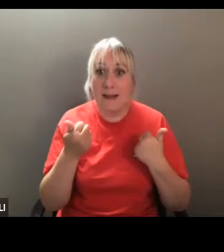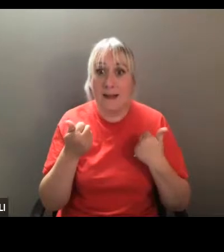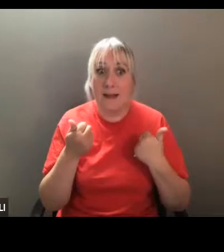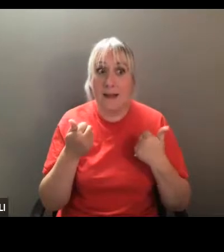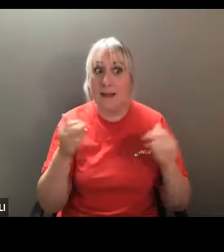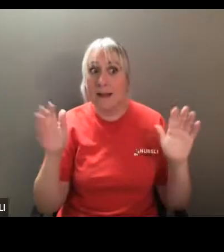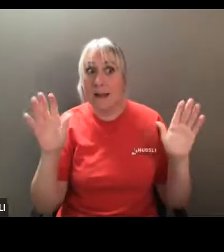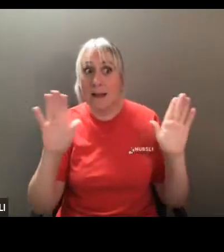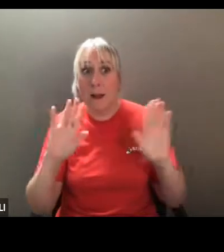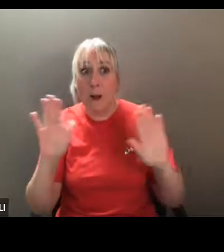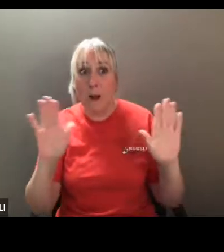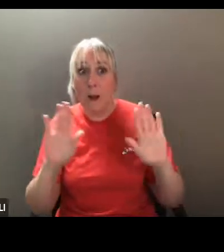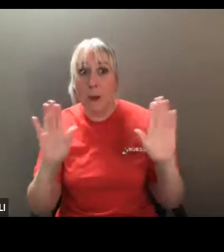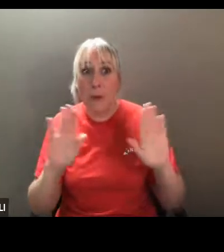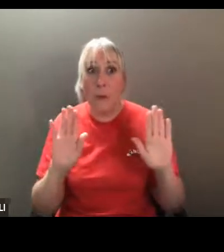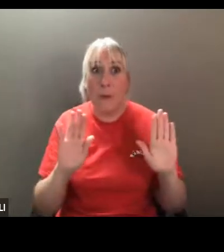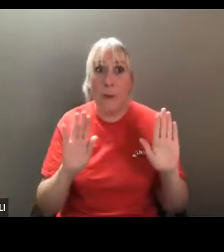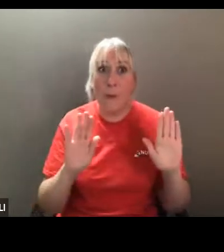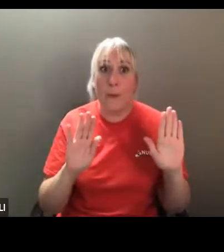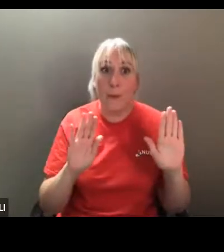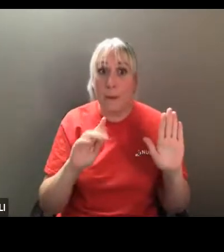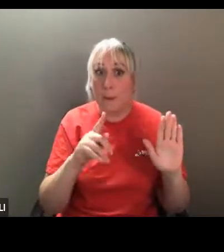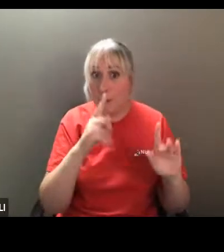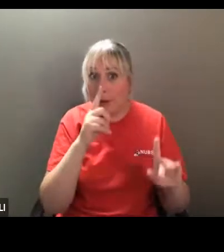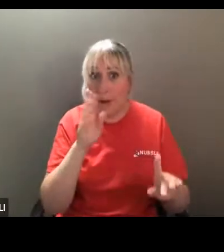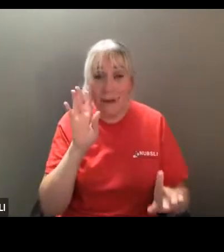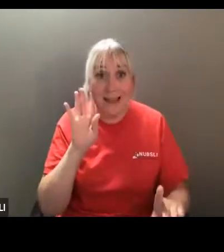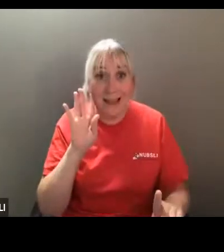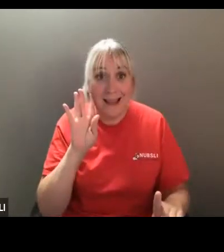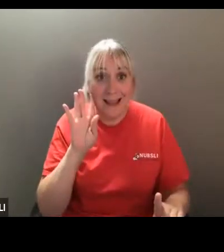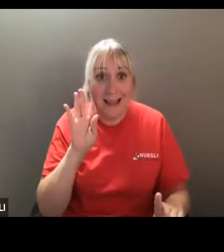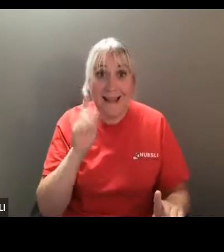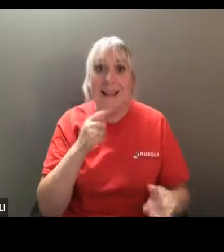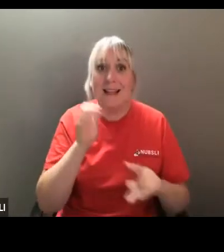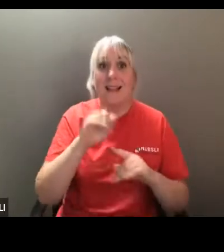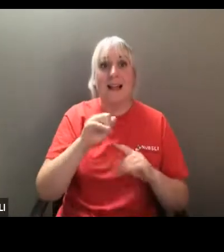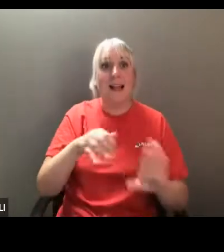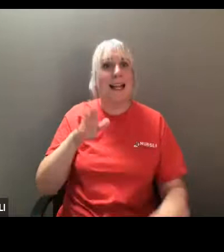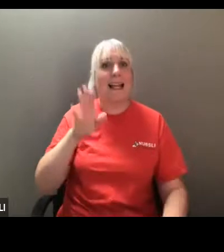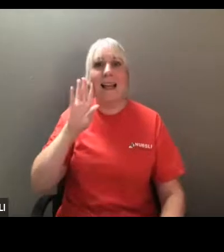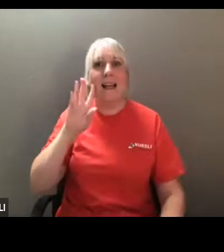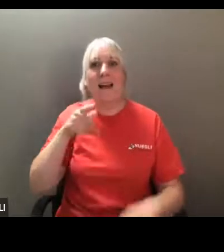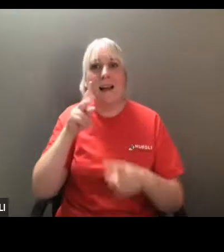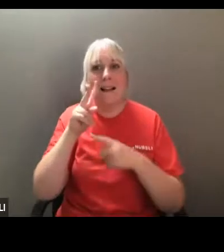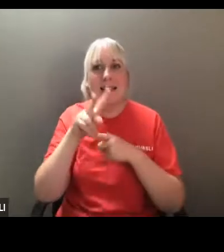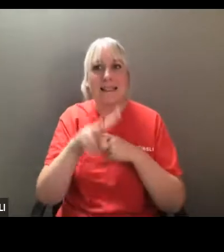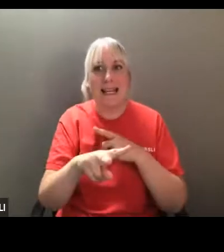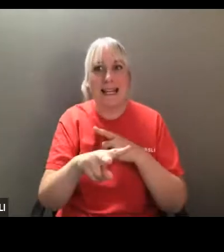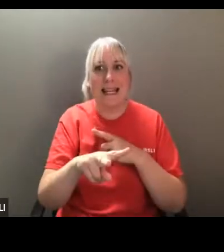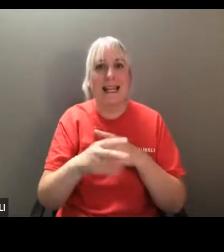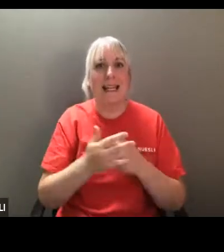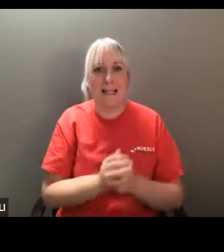Hello? Yes. Can you hear me? I can hear you, but not see you. Okay, that's fine.